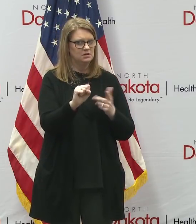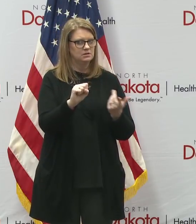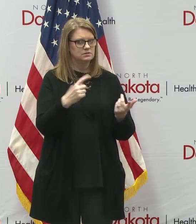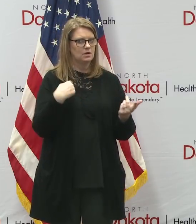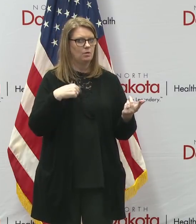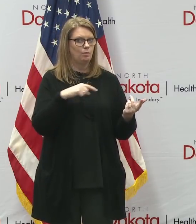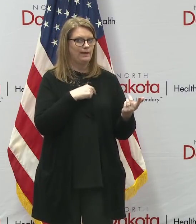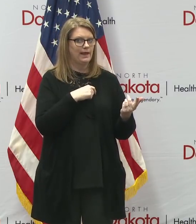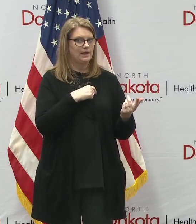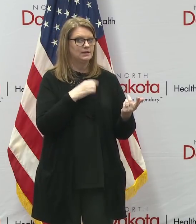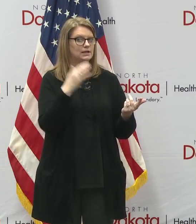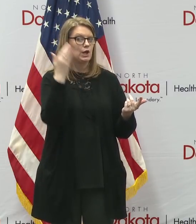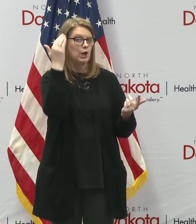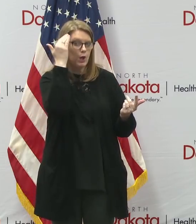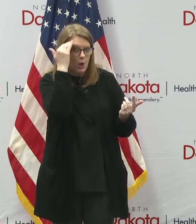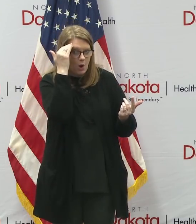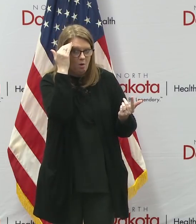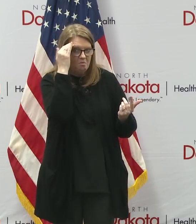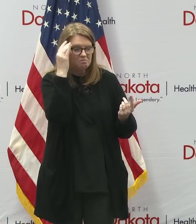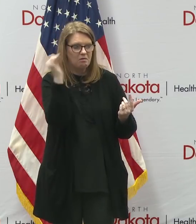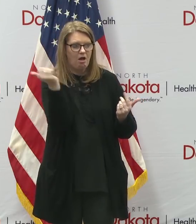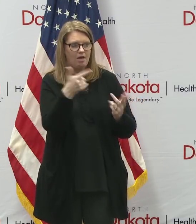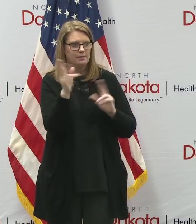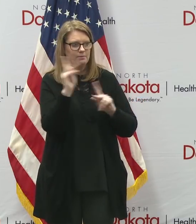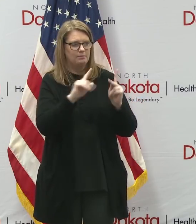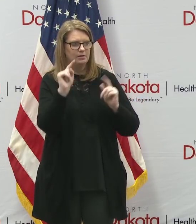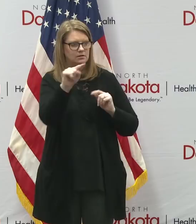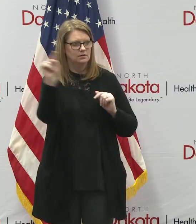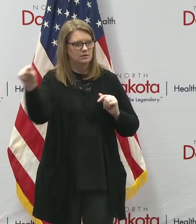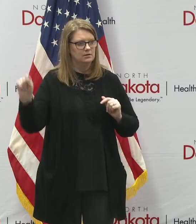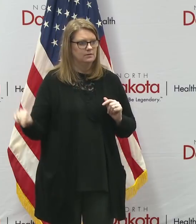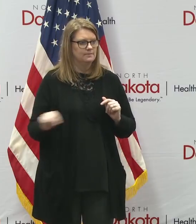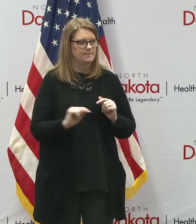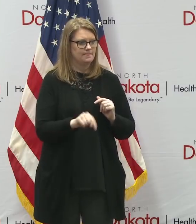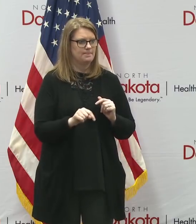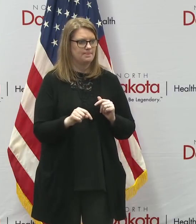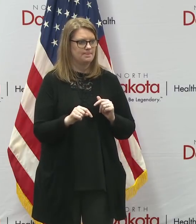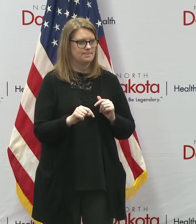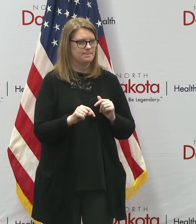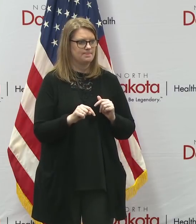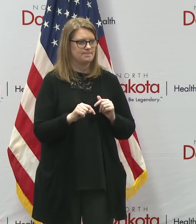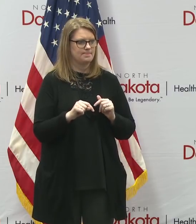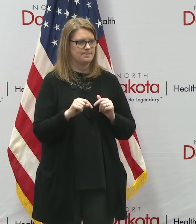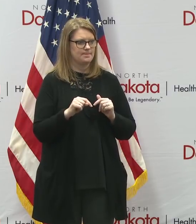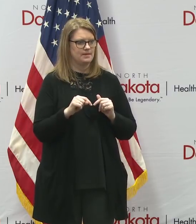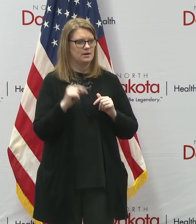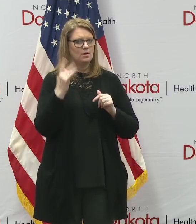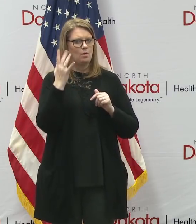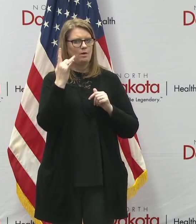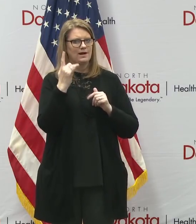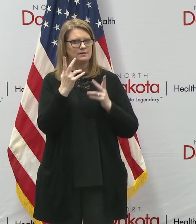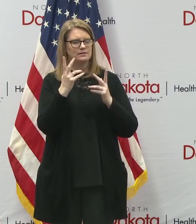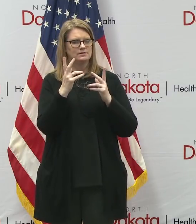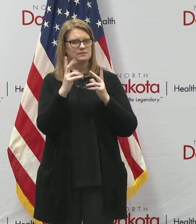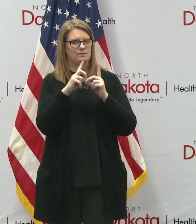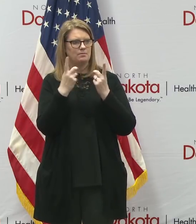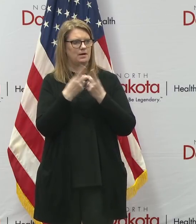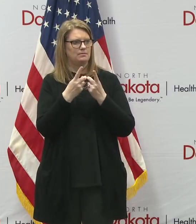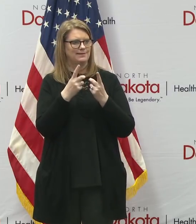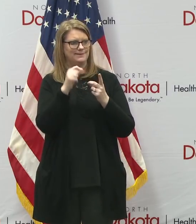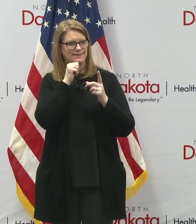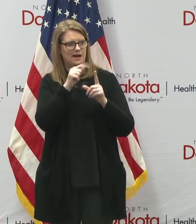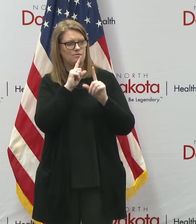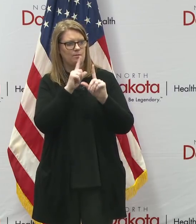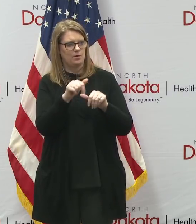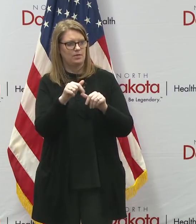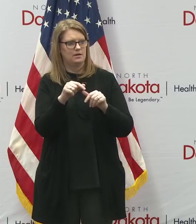are within the state. Why doesn't the department just report them based on where they're seeking treatment or where they're isolating rather than where their mailing address